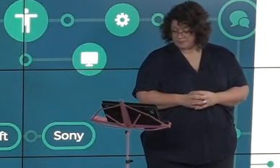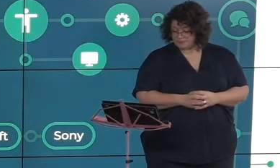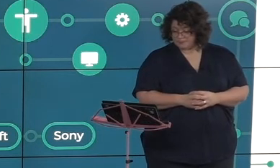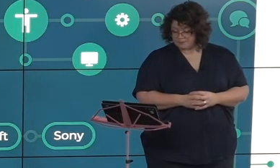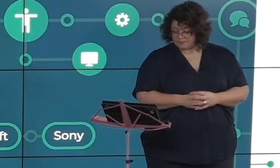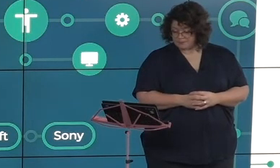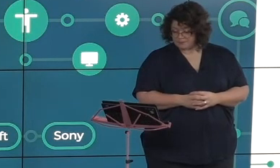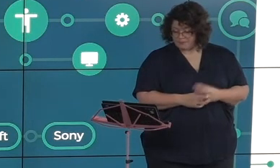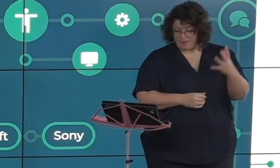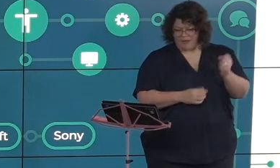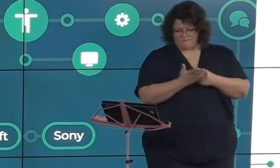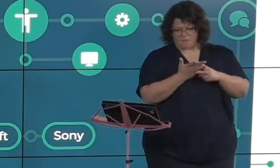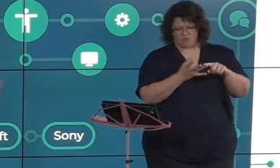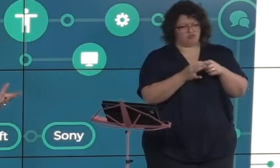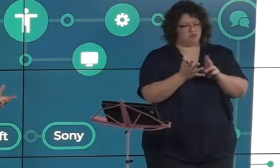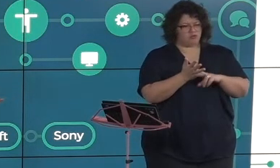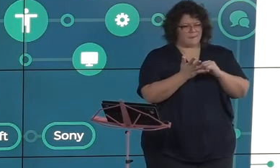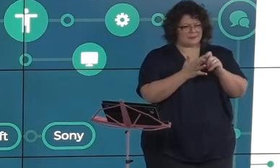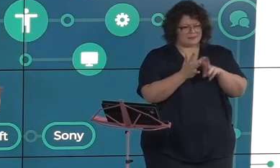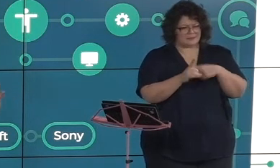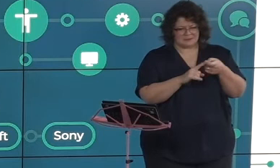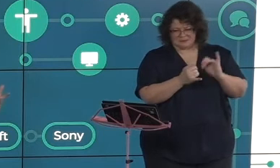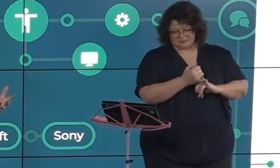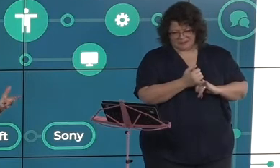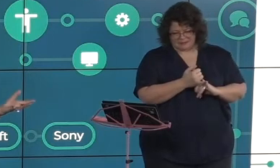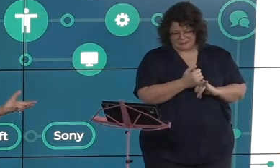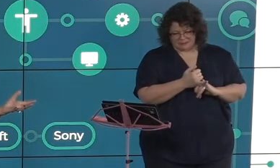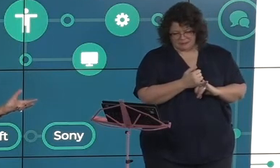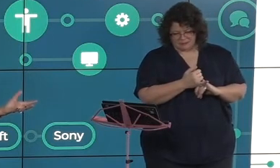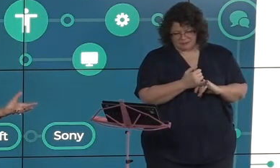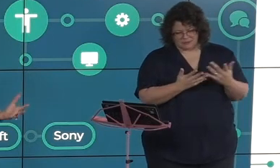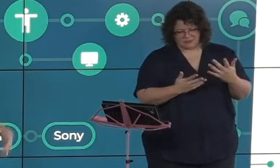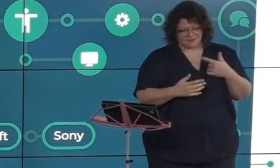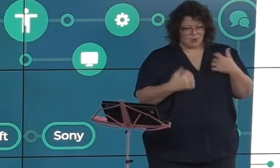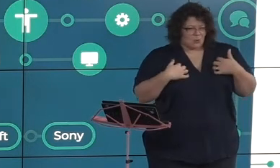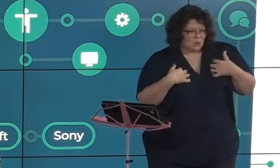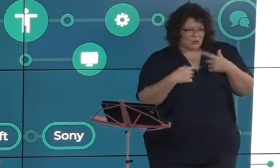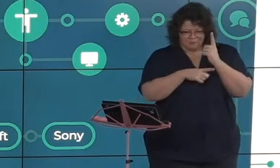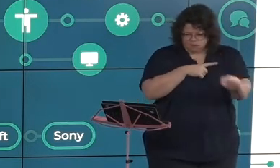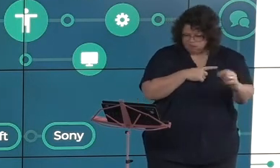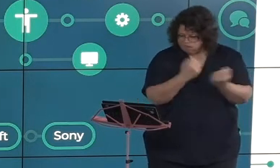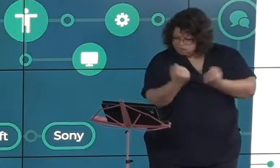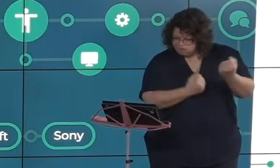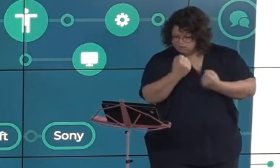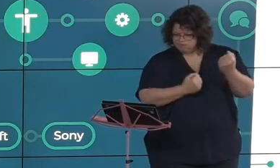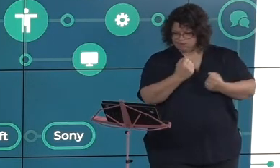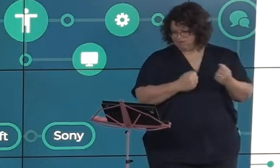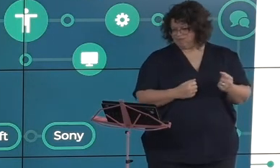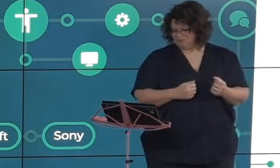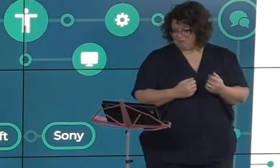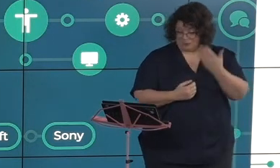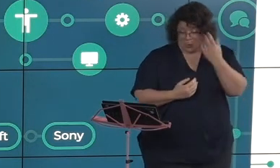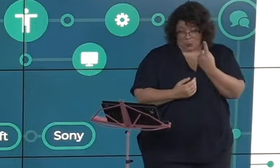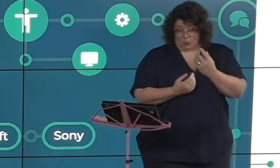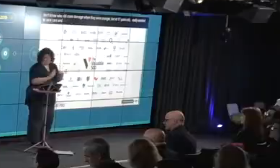did more damage when they were younger, but at 17 years old, I really wanted to race cars and motorbikes, and that's why I wear leather a lot. And I wanted to be